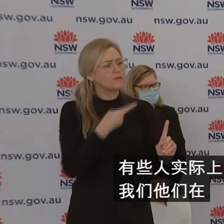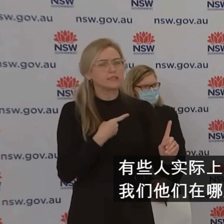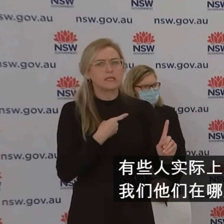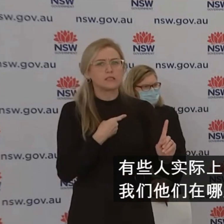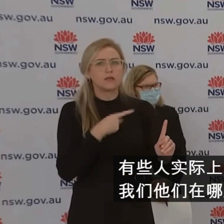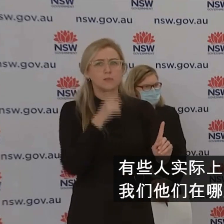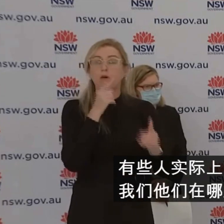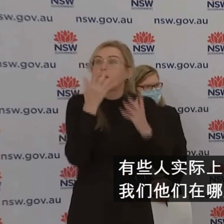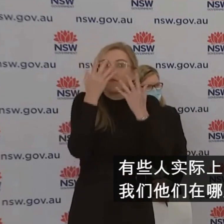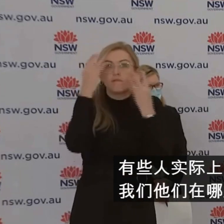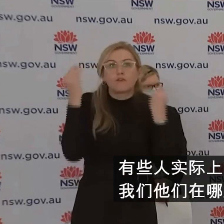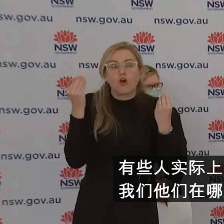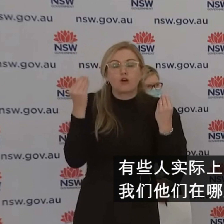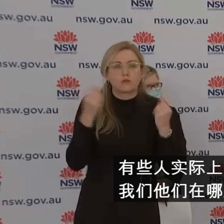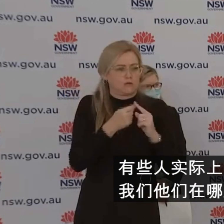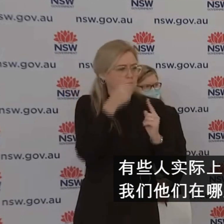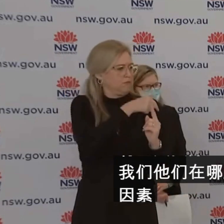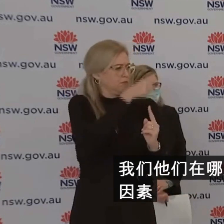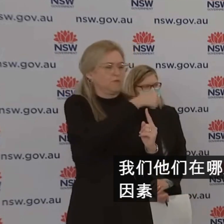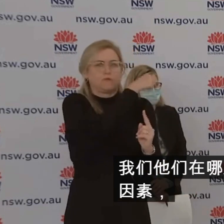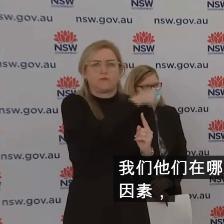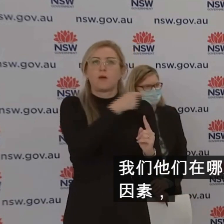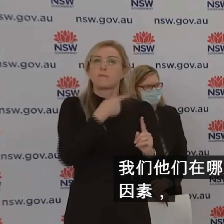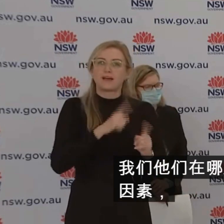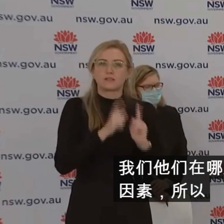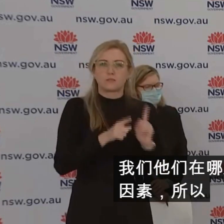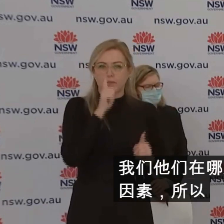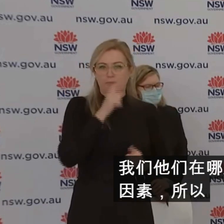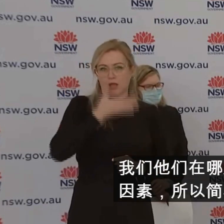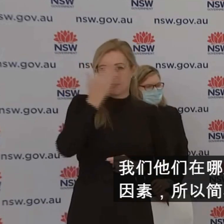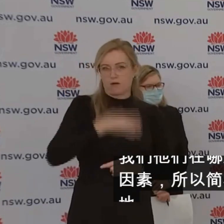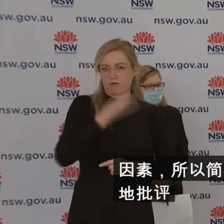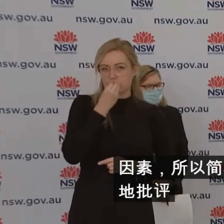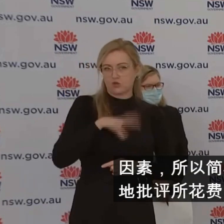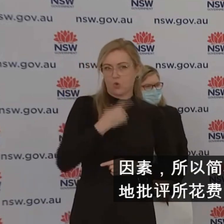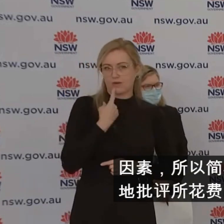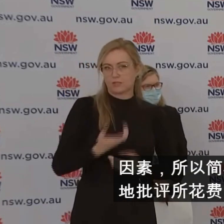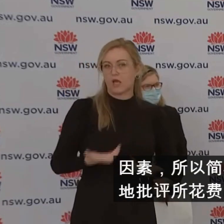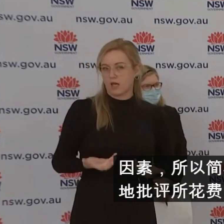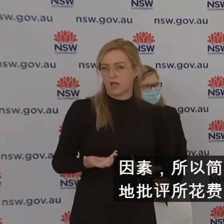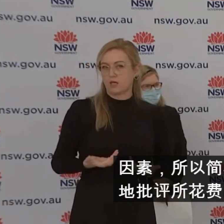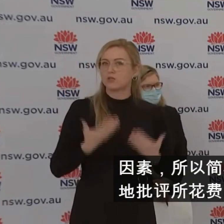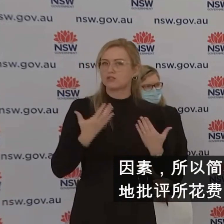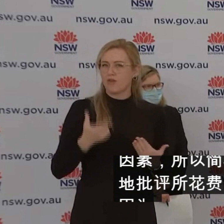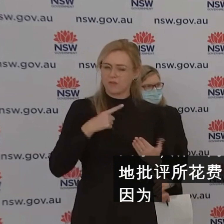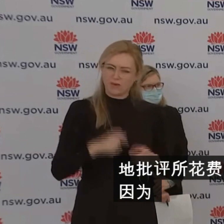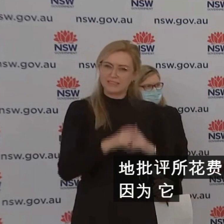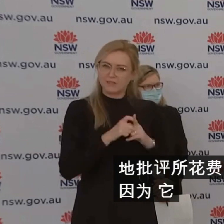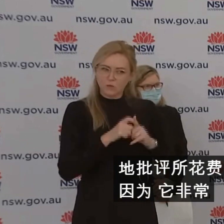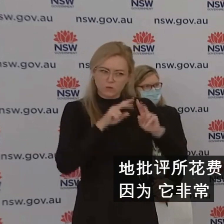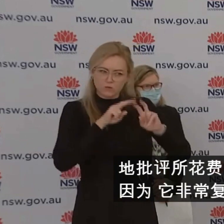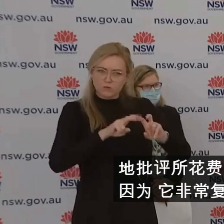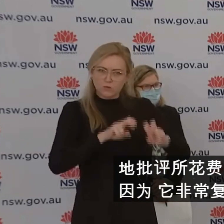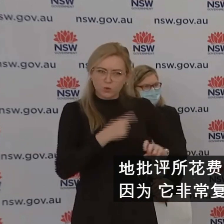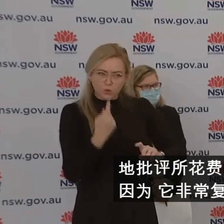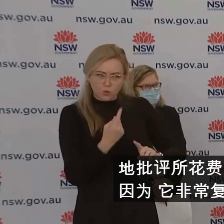us where they were. And we get all those factors. So it's not that easy to simply be critical of the time that it's taken, because